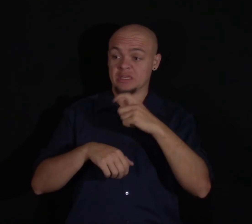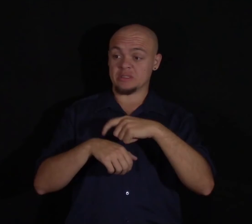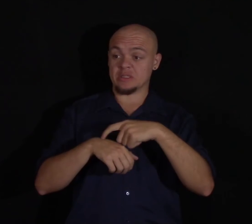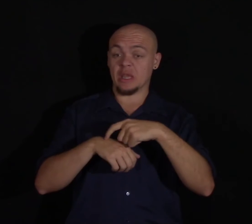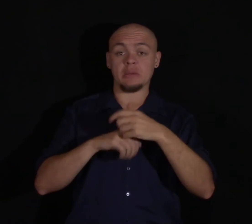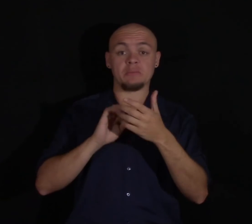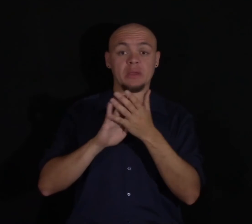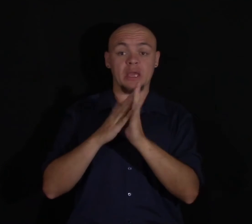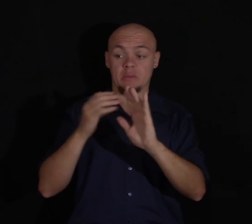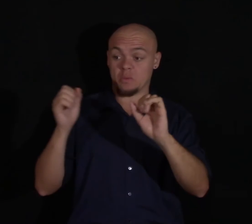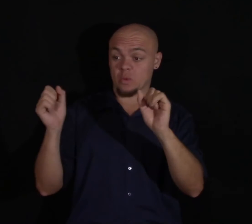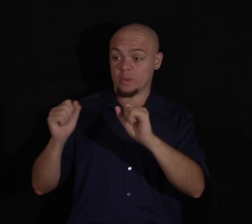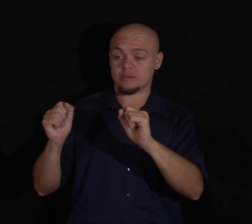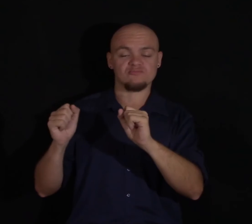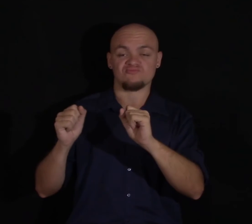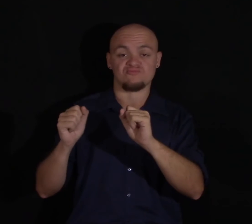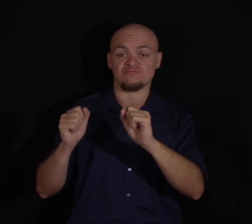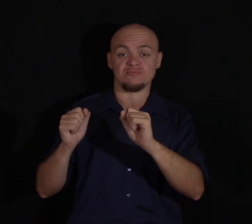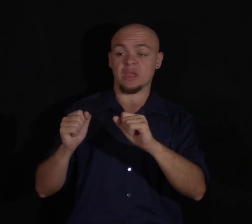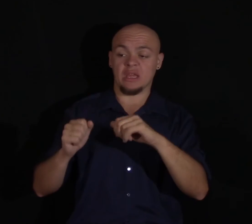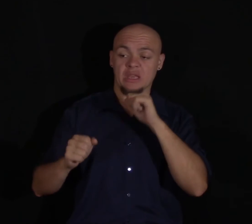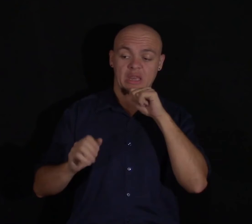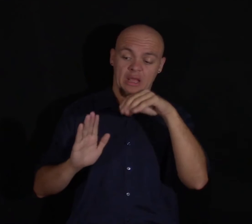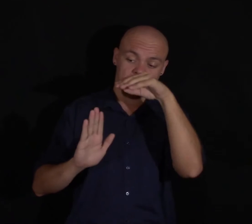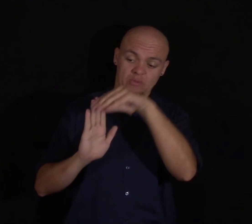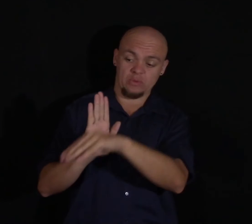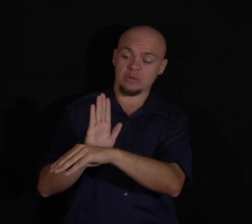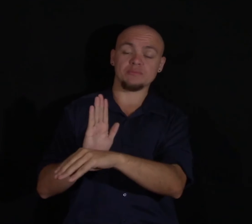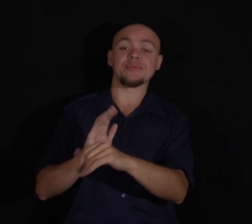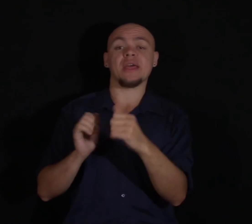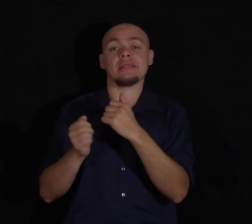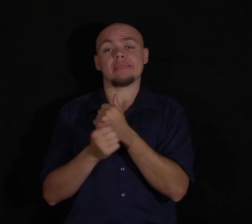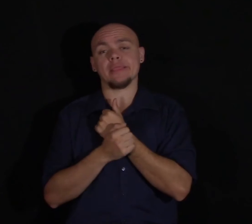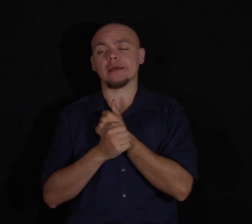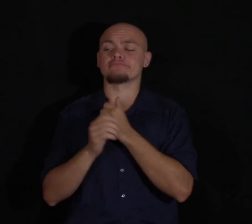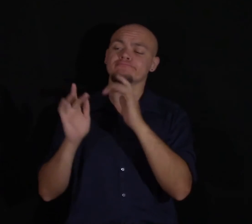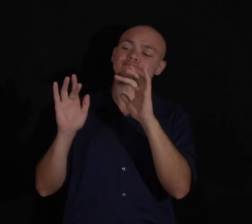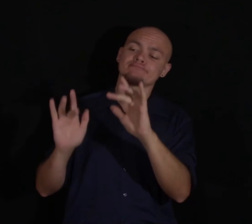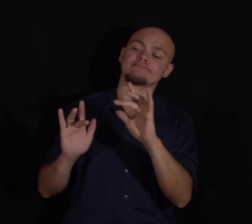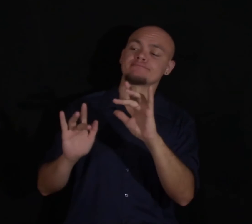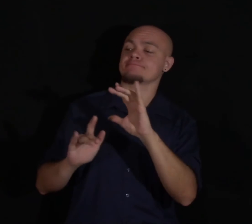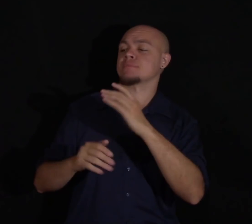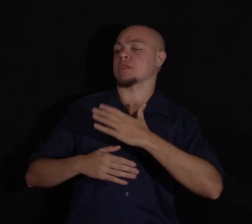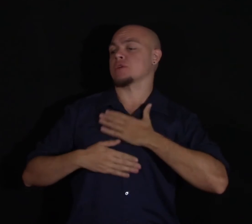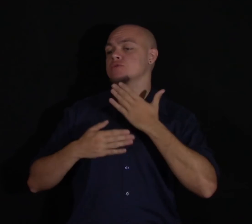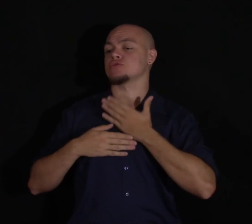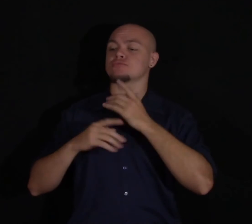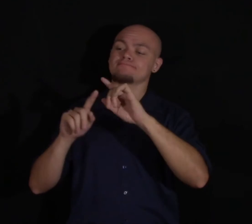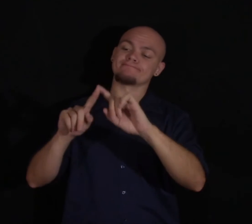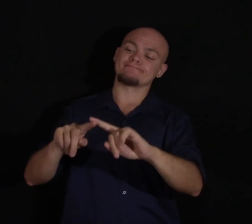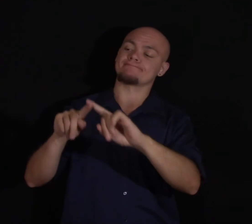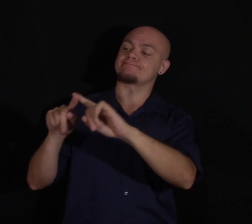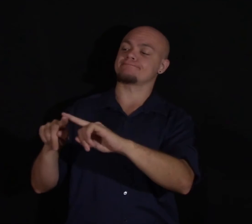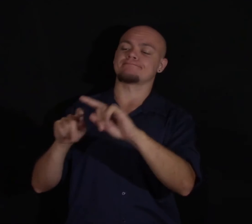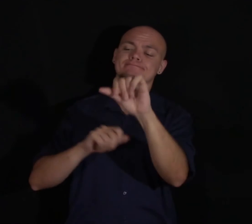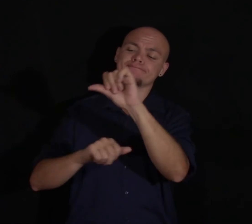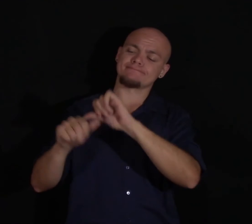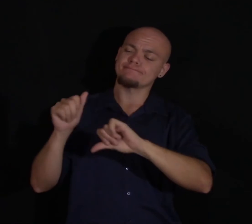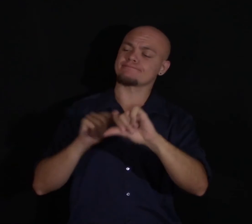They loved and sympathized with one another, and their joys, depending on each other, were not interrupted by the casualties that took place